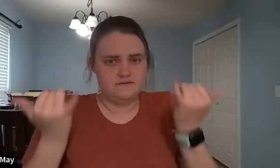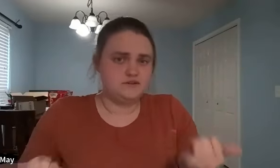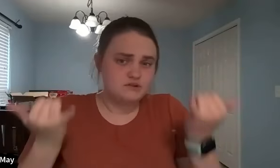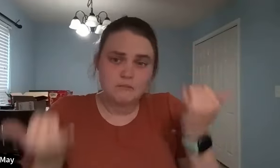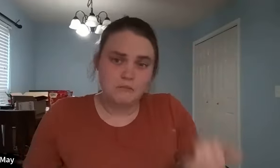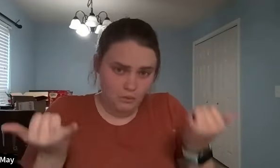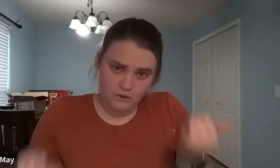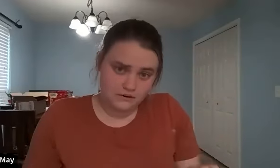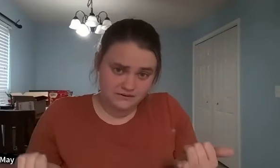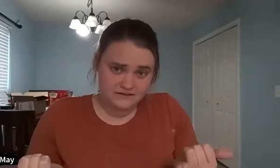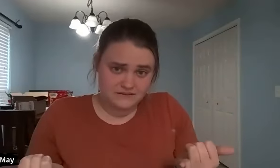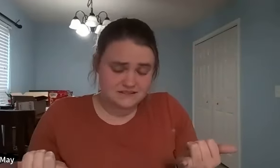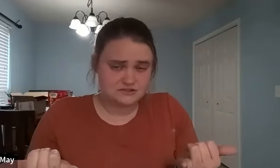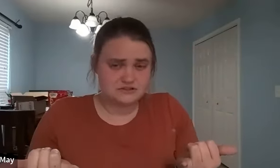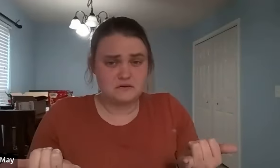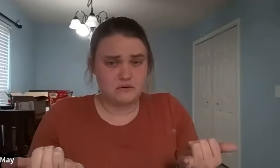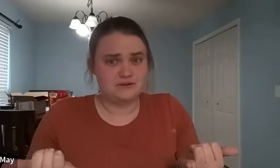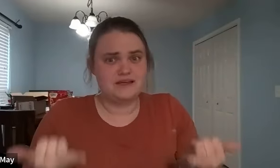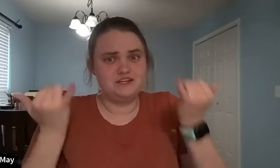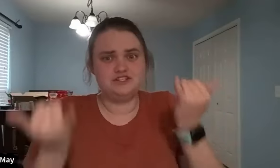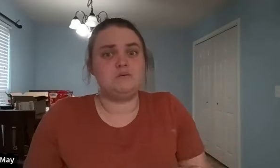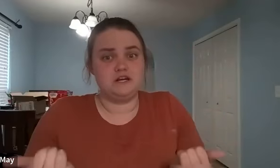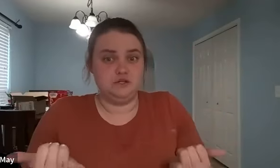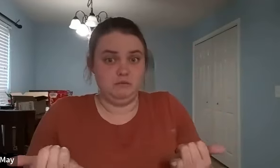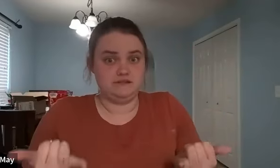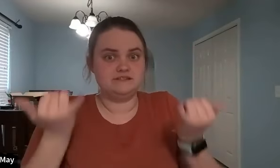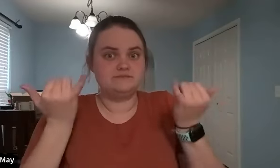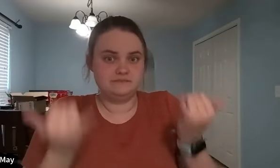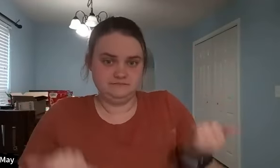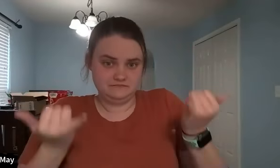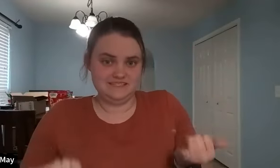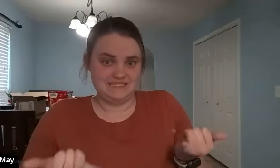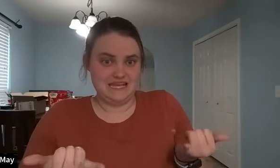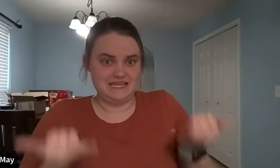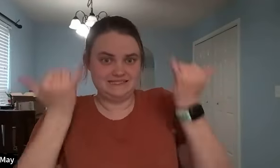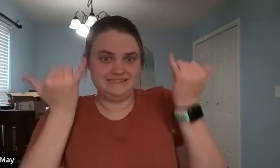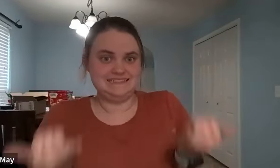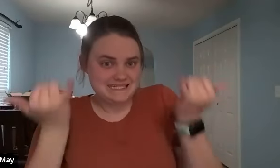you do it more, there's nothing wrong with that. You just don't want to do it once. Today.